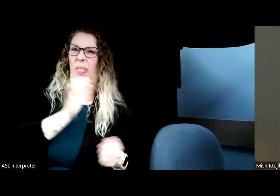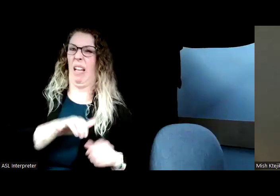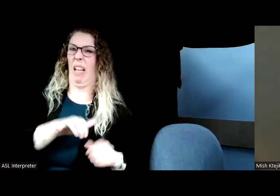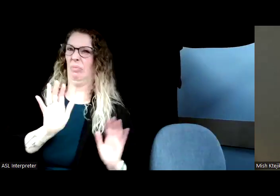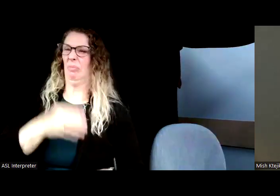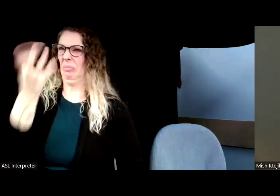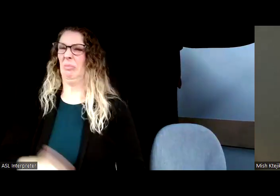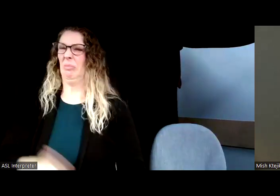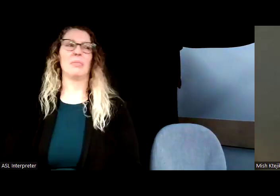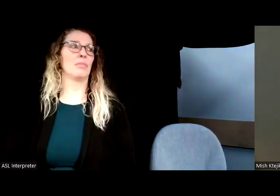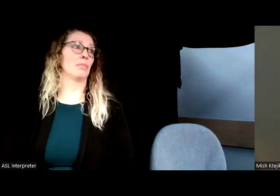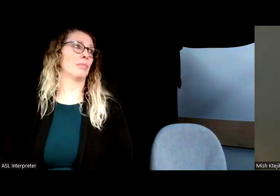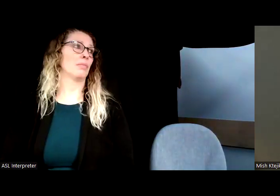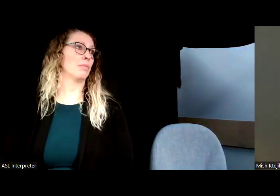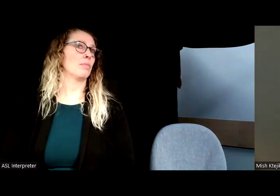Would be my issue.